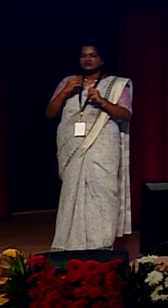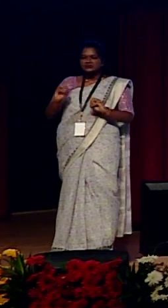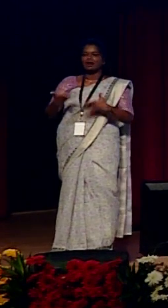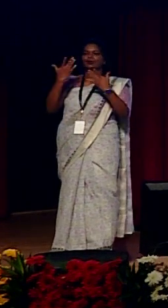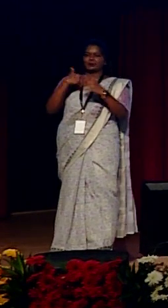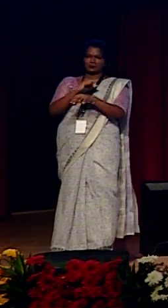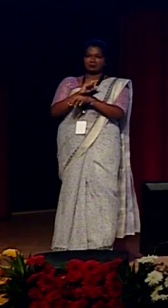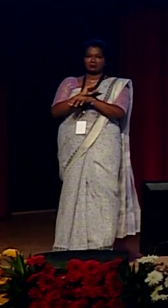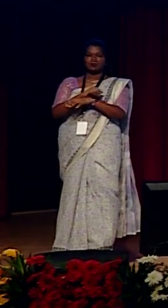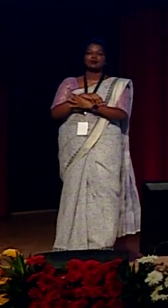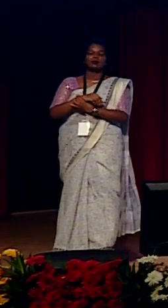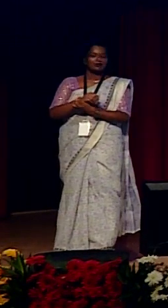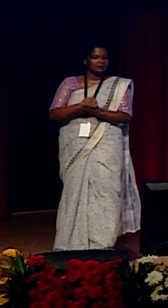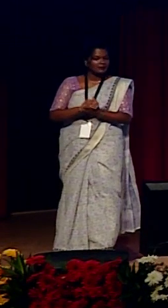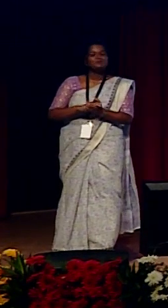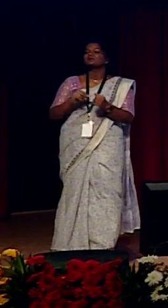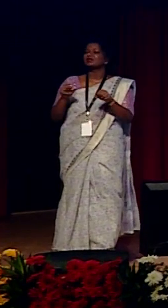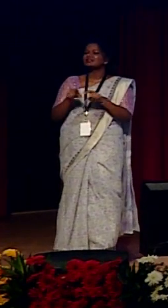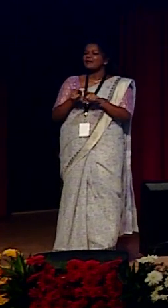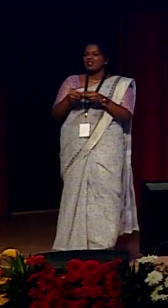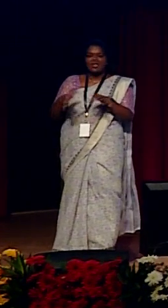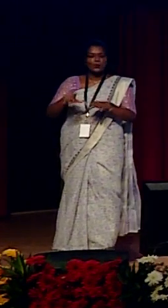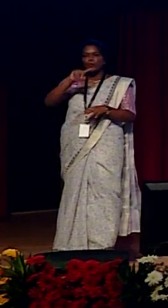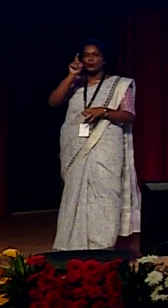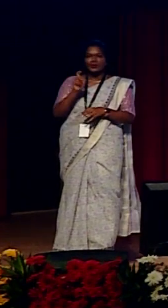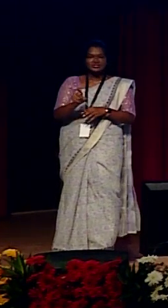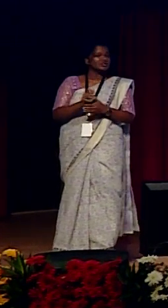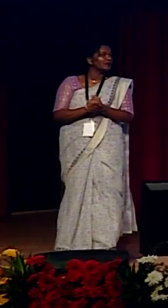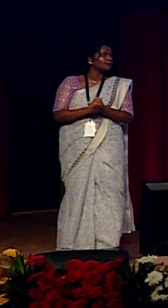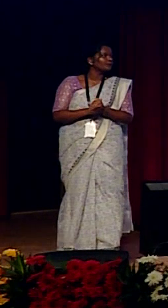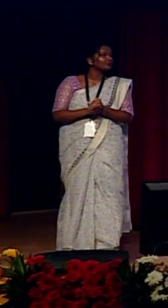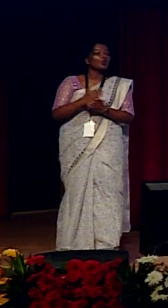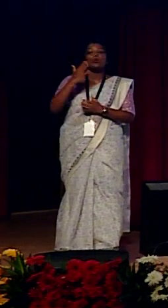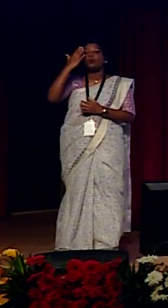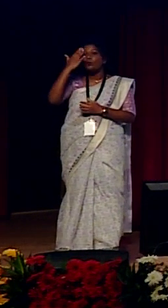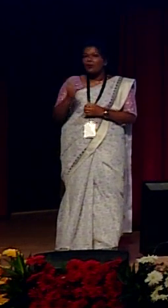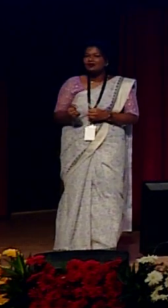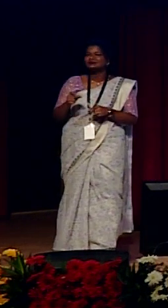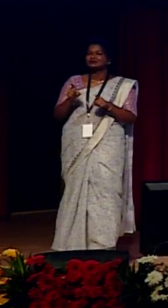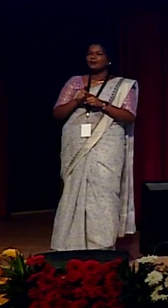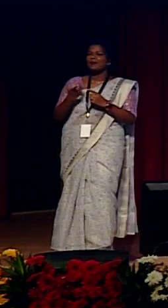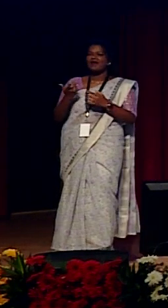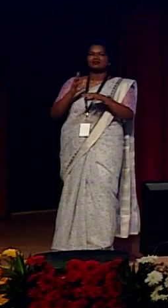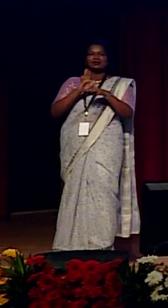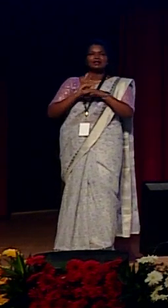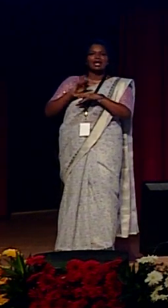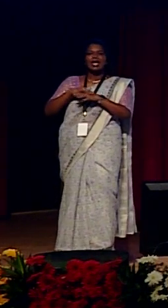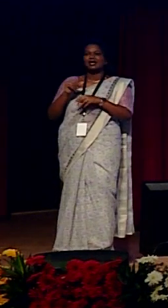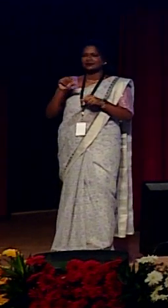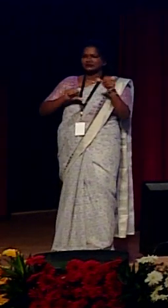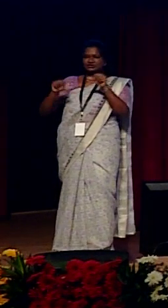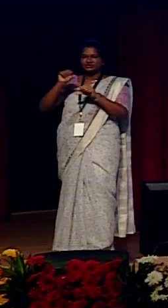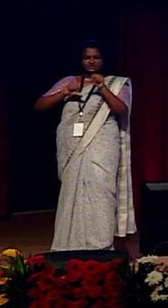prototype, and then it also leads us to this question of what set of experiments can we make